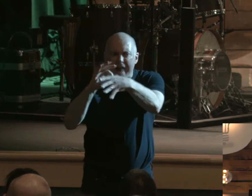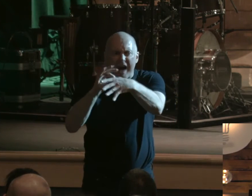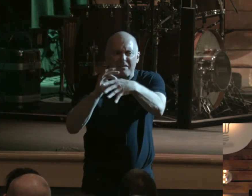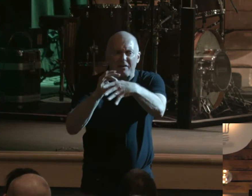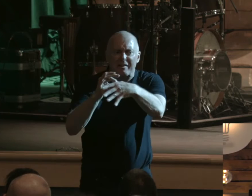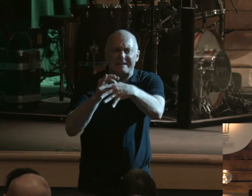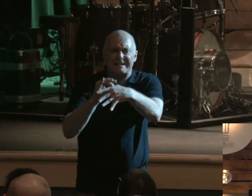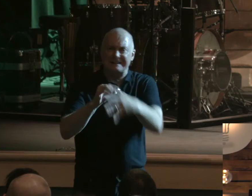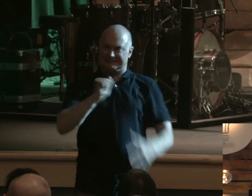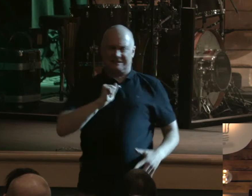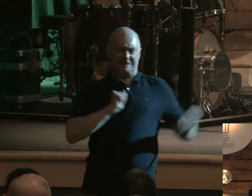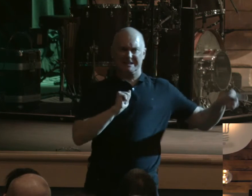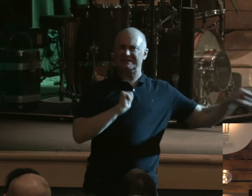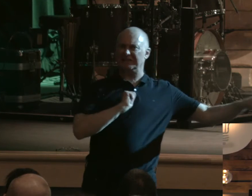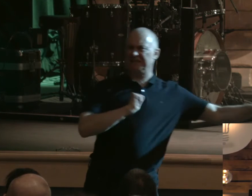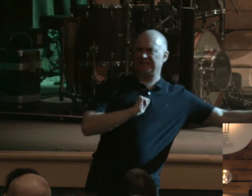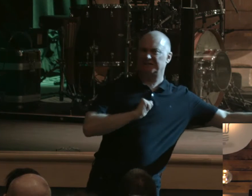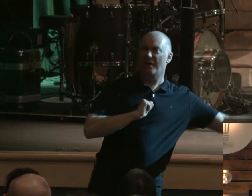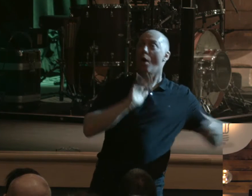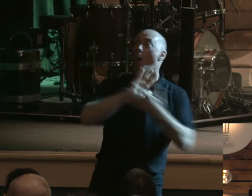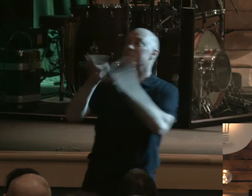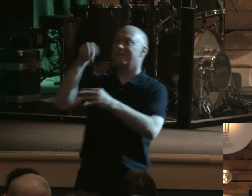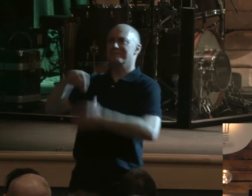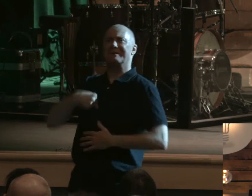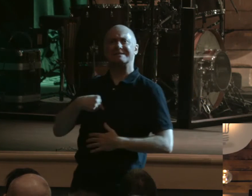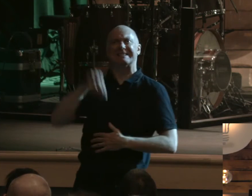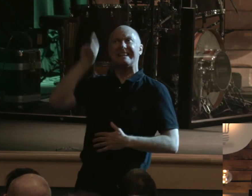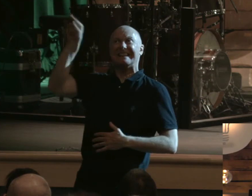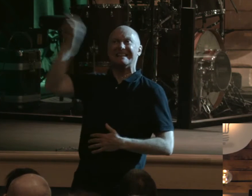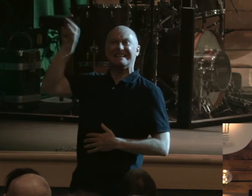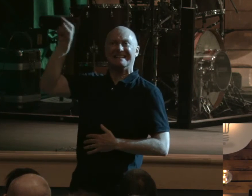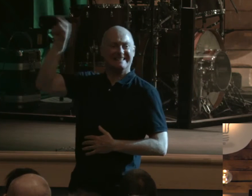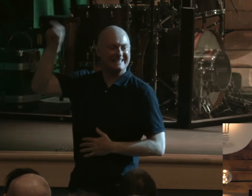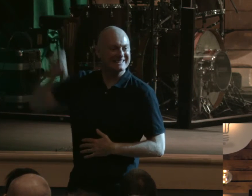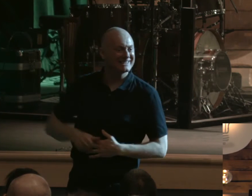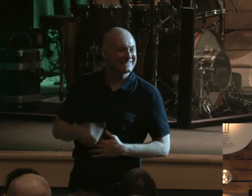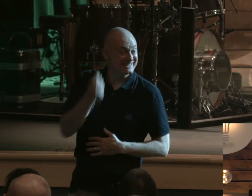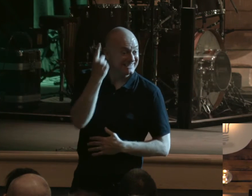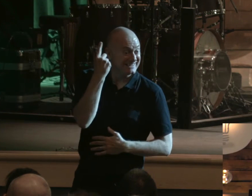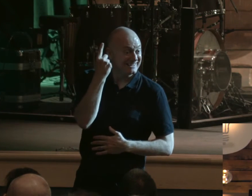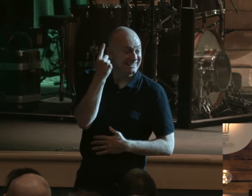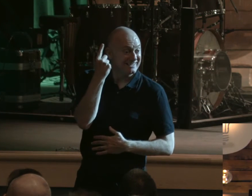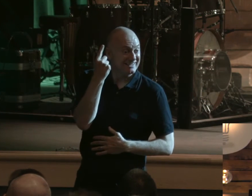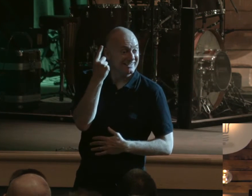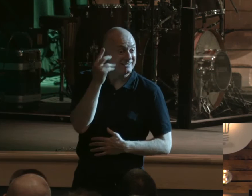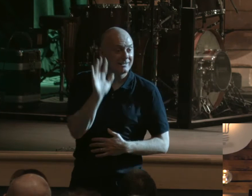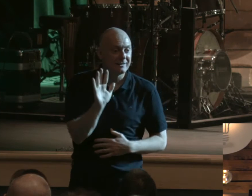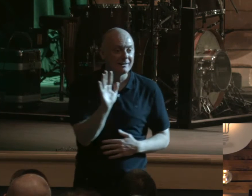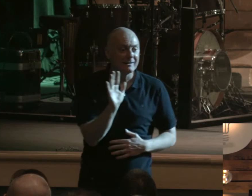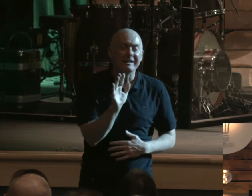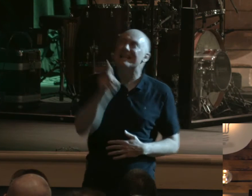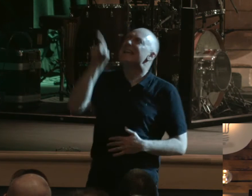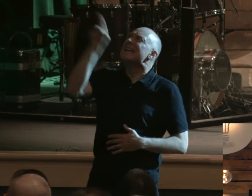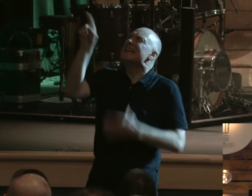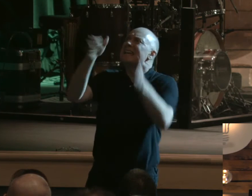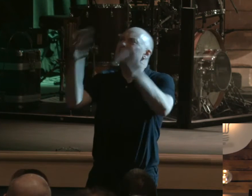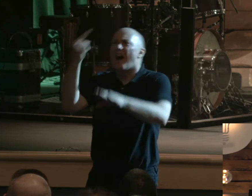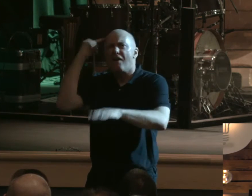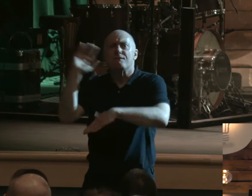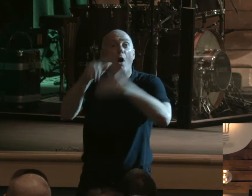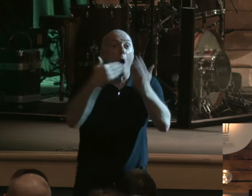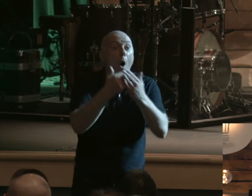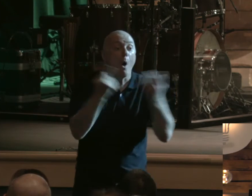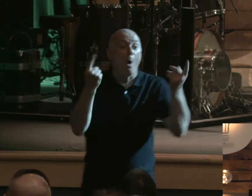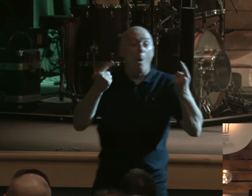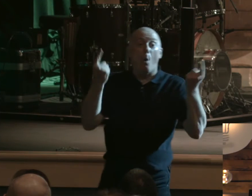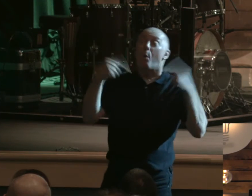says, no, self. The Spirit of God in me says, yes. That he died for all, that I might